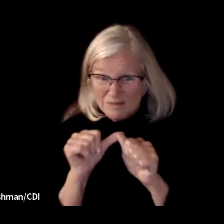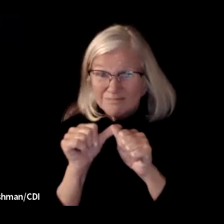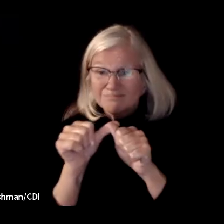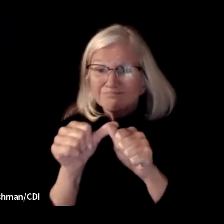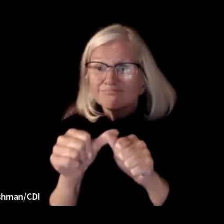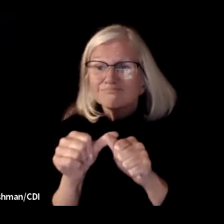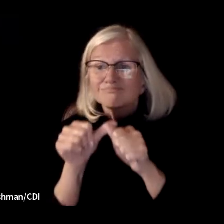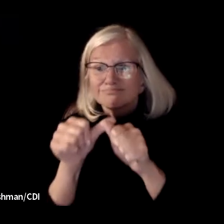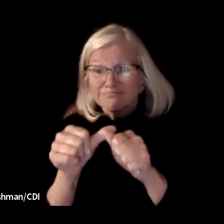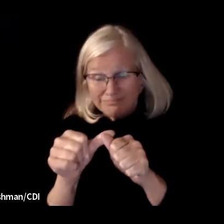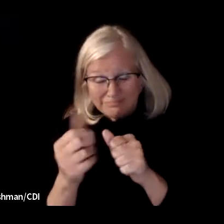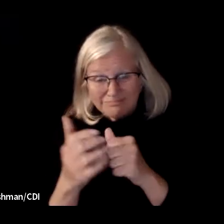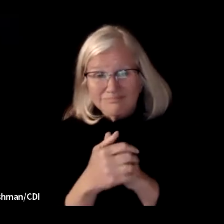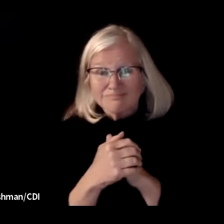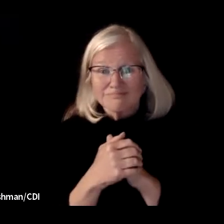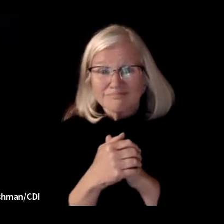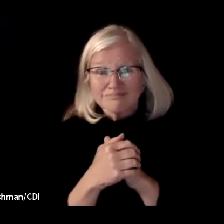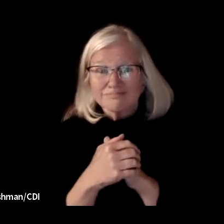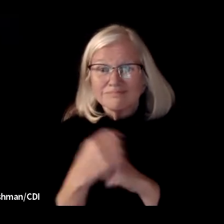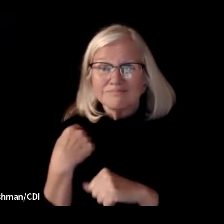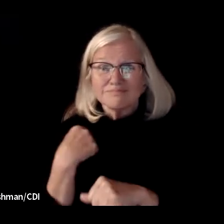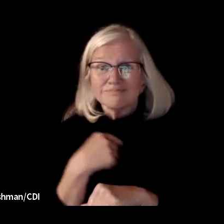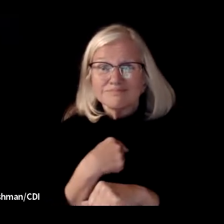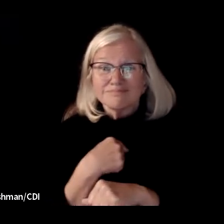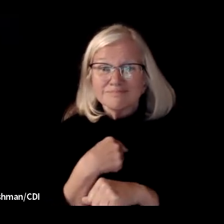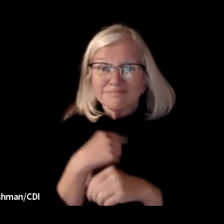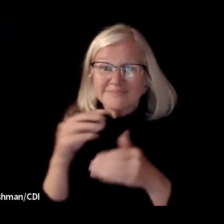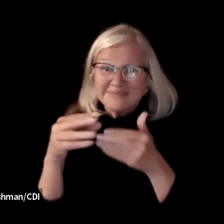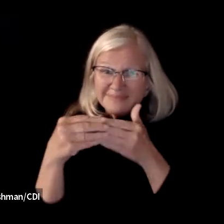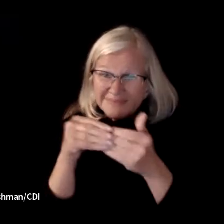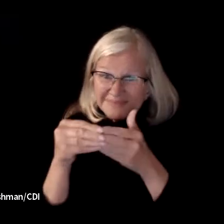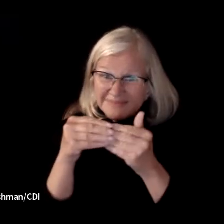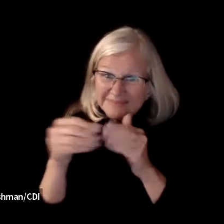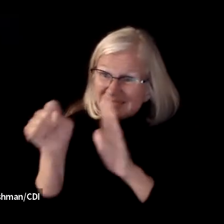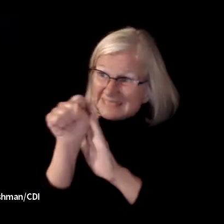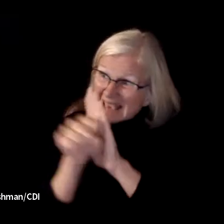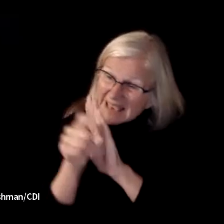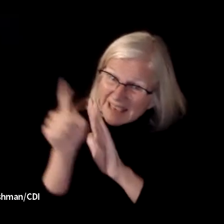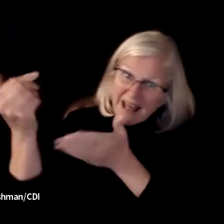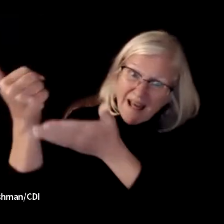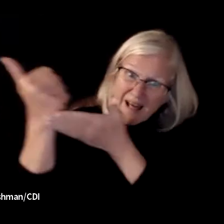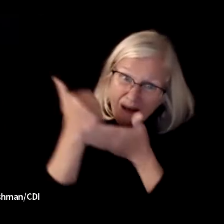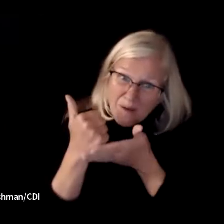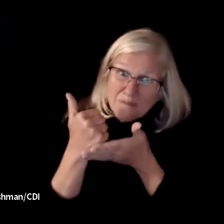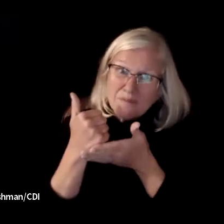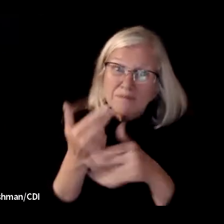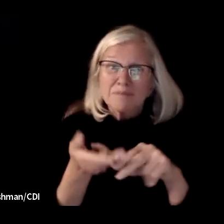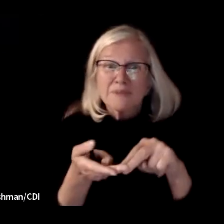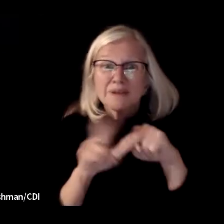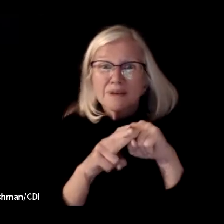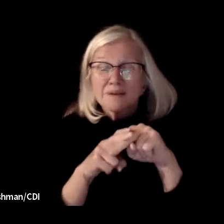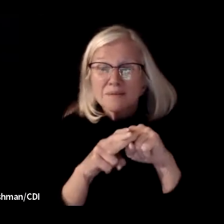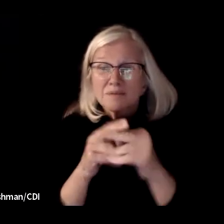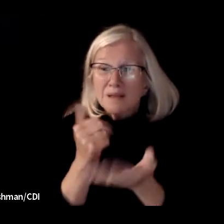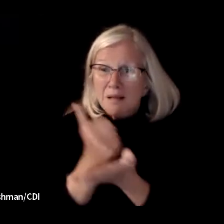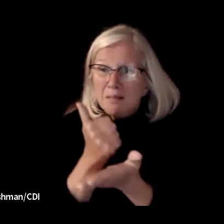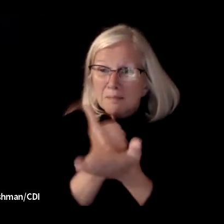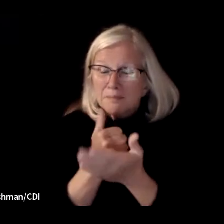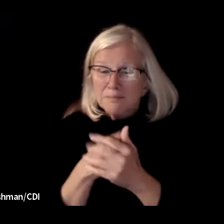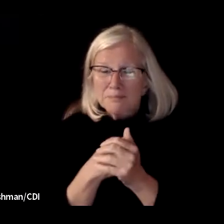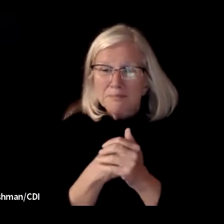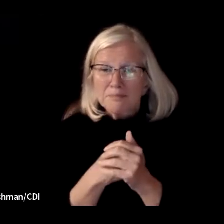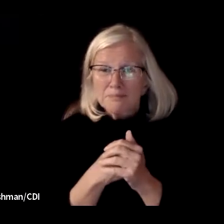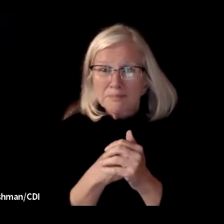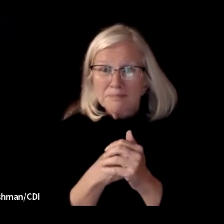from the state that will facilitate our ability to increase staffing would be extremely helpful. And while for all